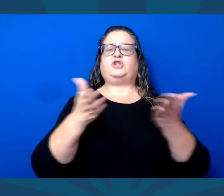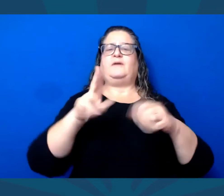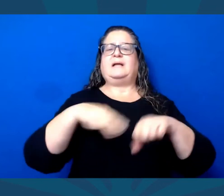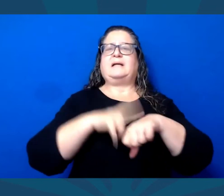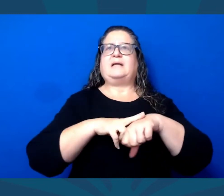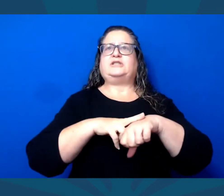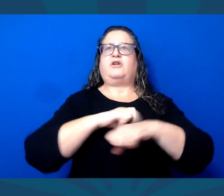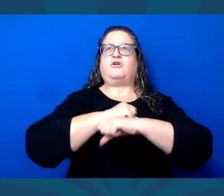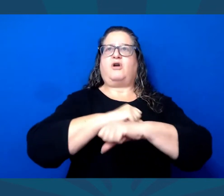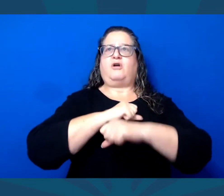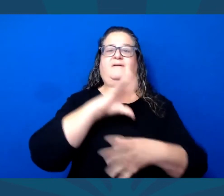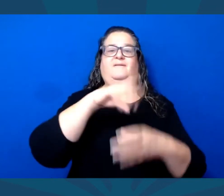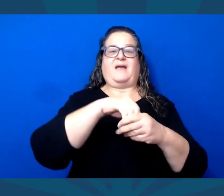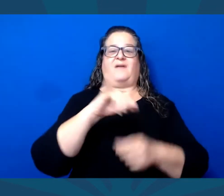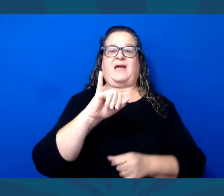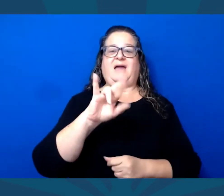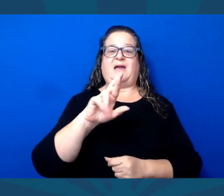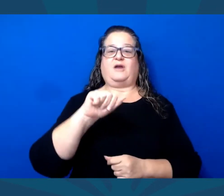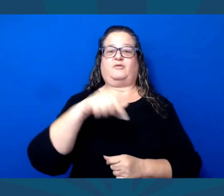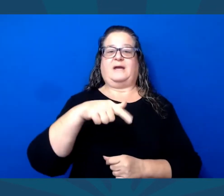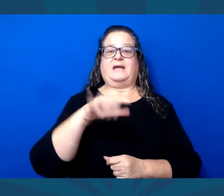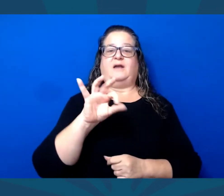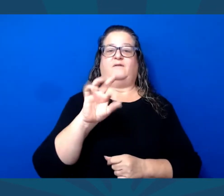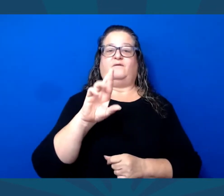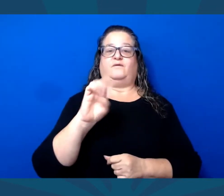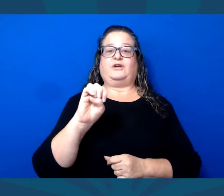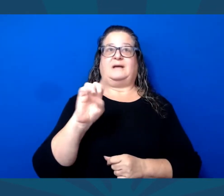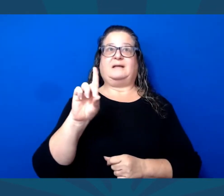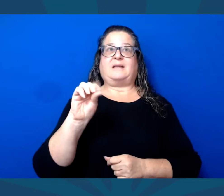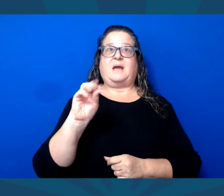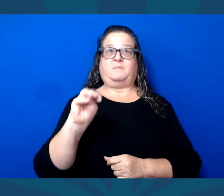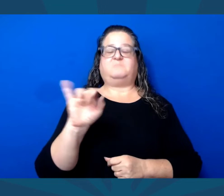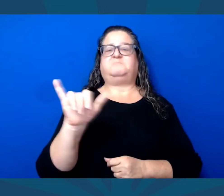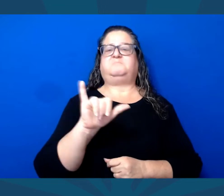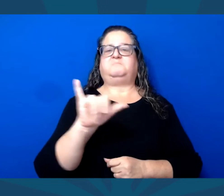having bravely served the National Guard in Operation Iraqi Freedom,